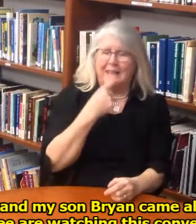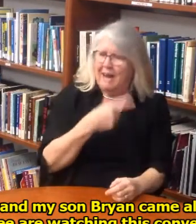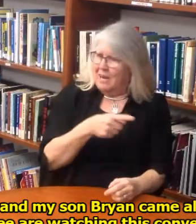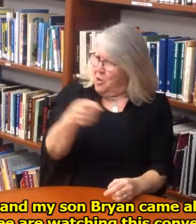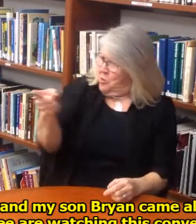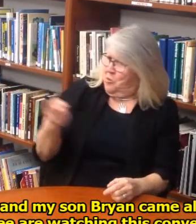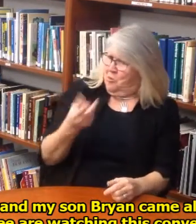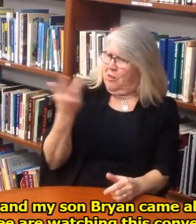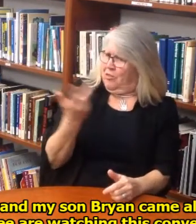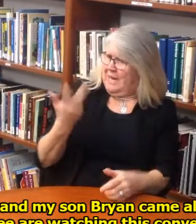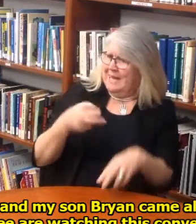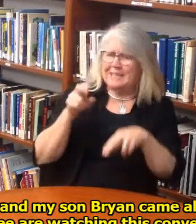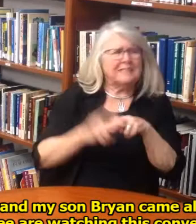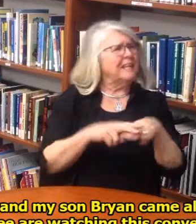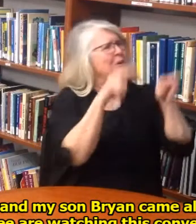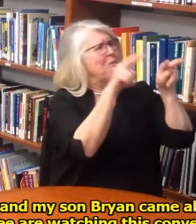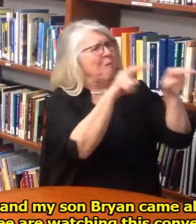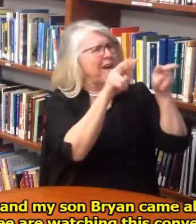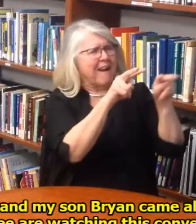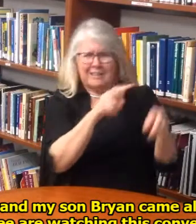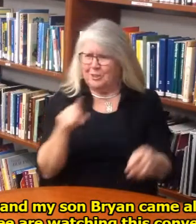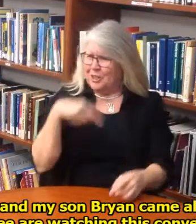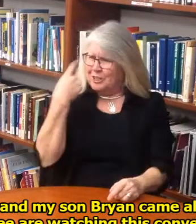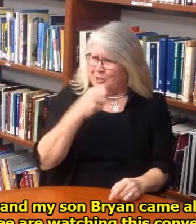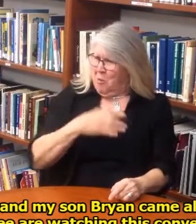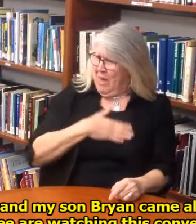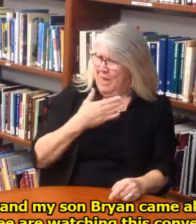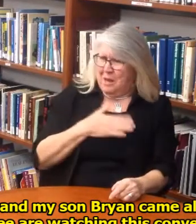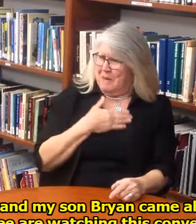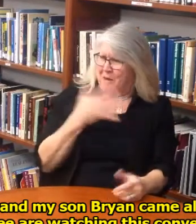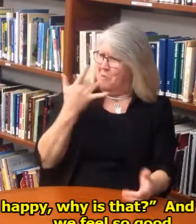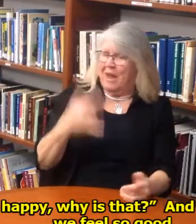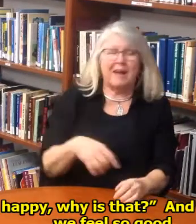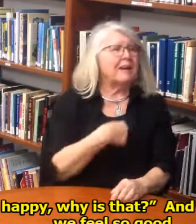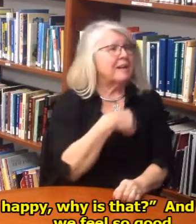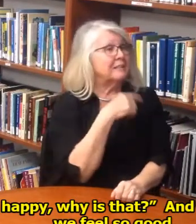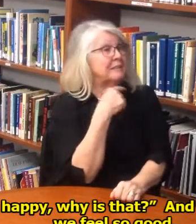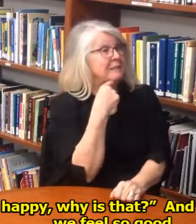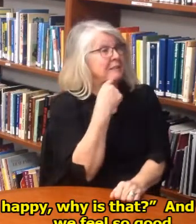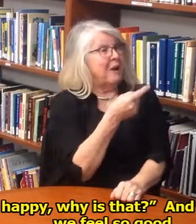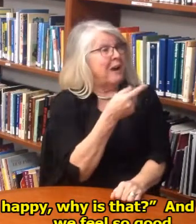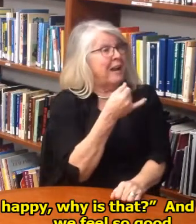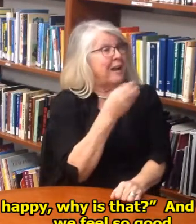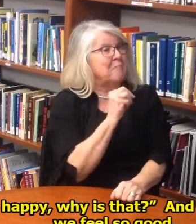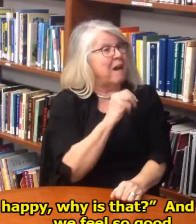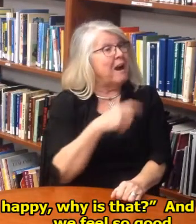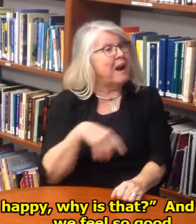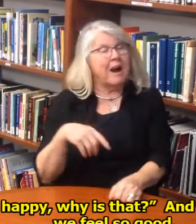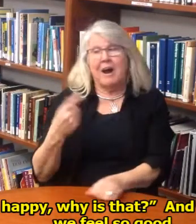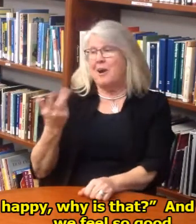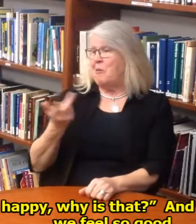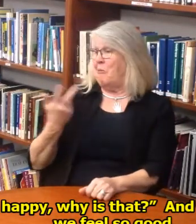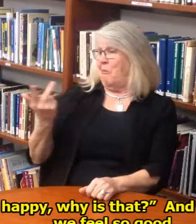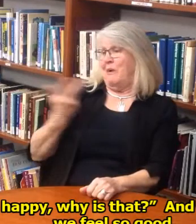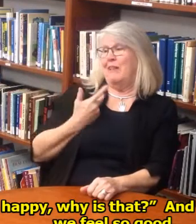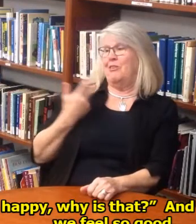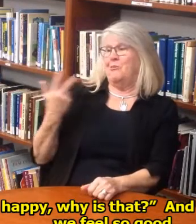and said, "You 3 are watching this conversation. You just look so happy. Why is that?" And I told him,